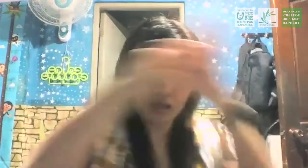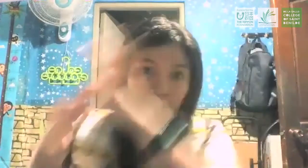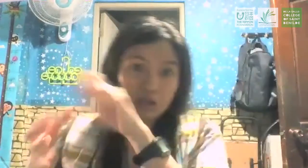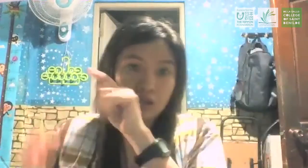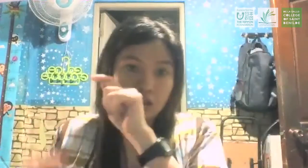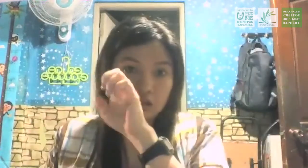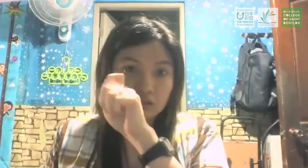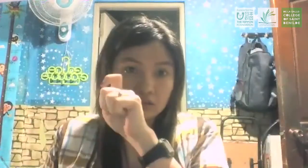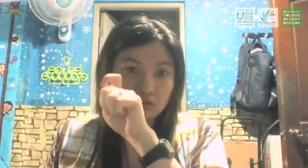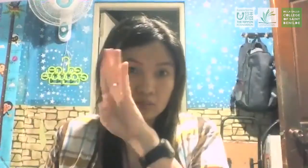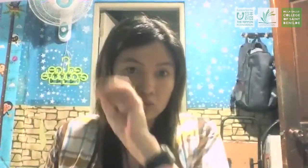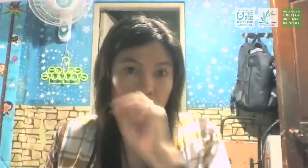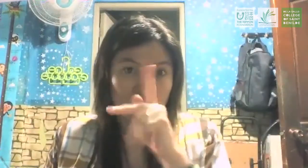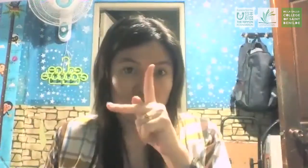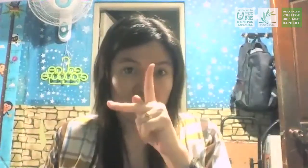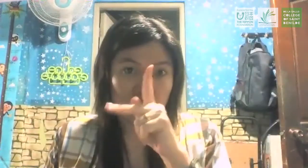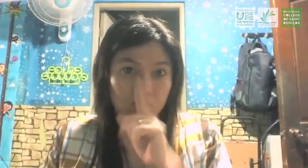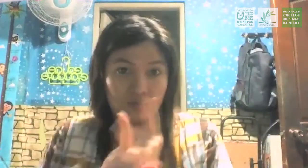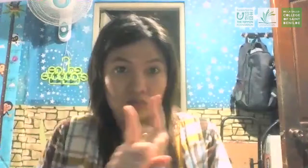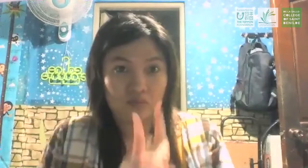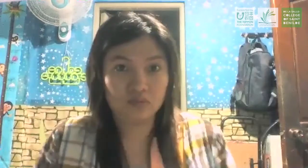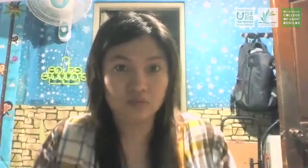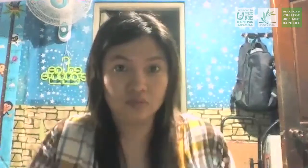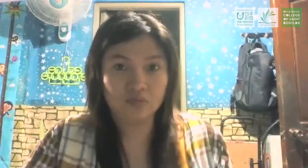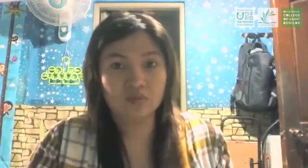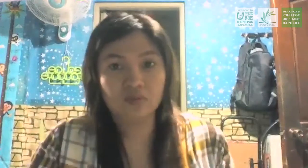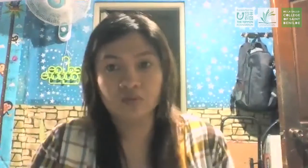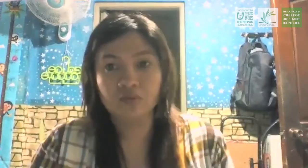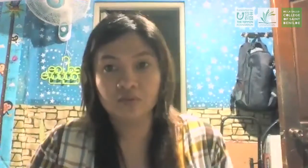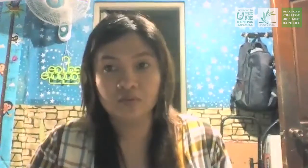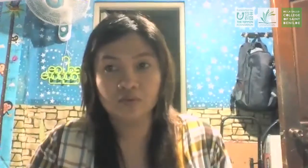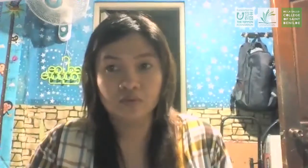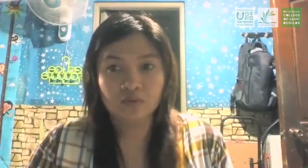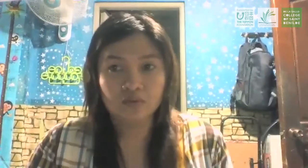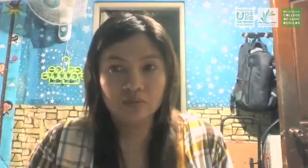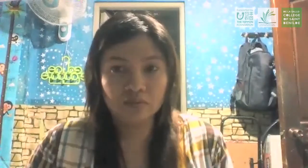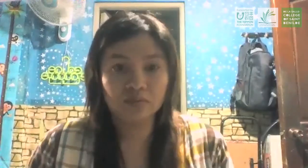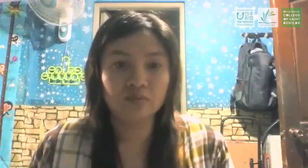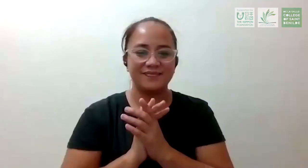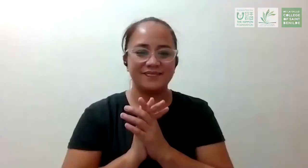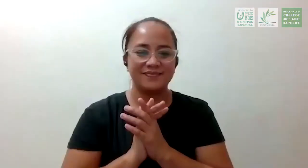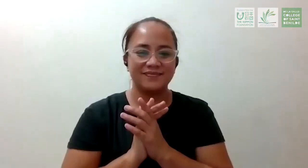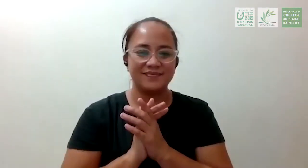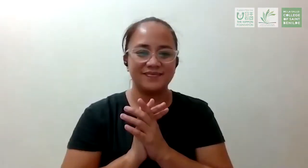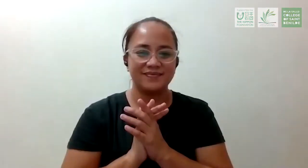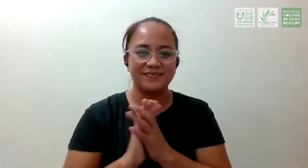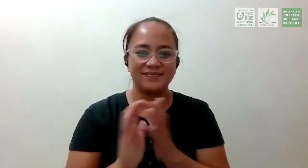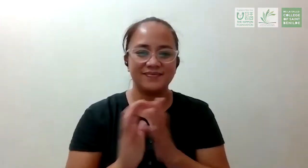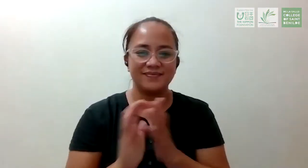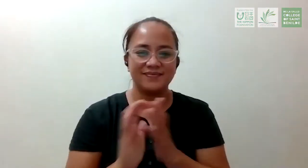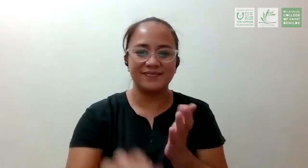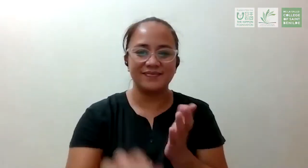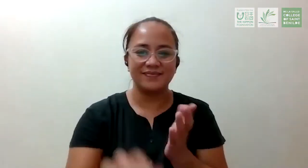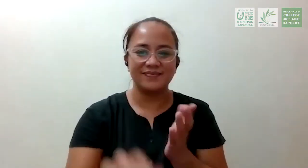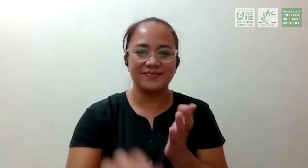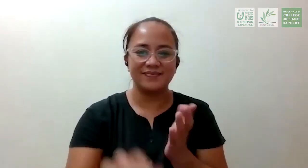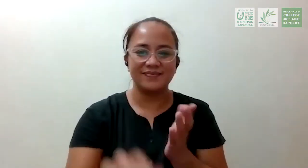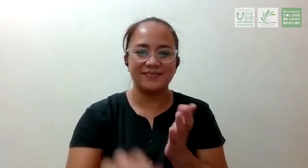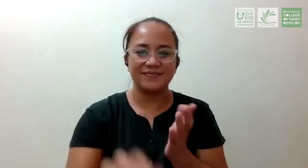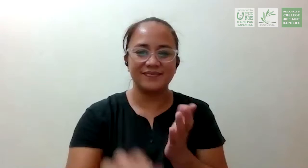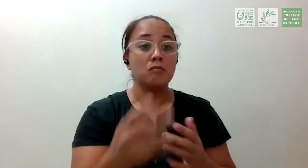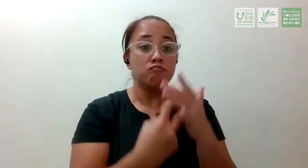phonology. No. So no, they are both, related to each other. sorry, no, both will teach you how to